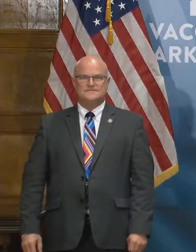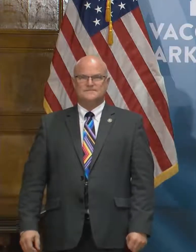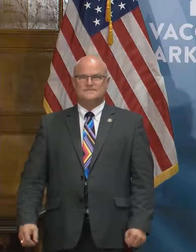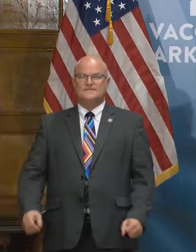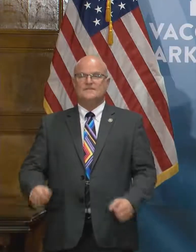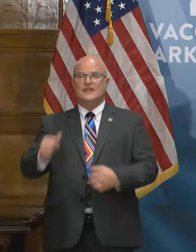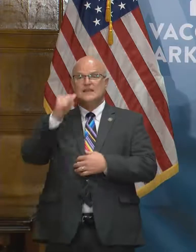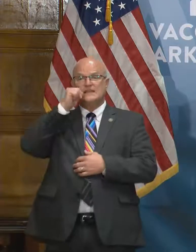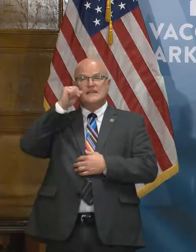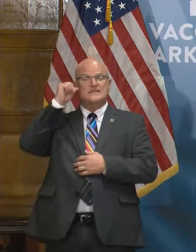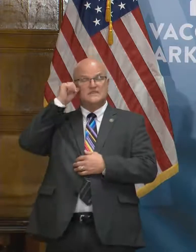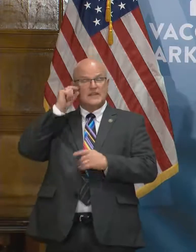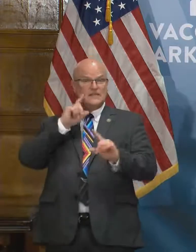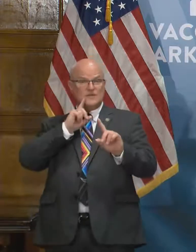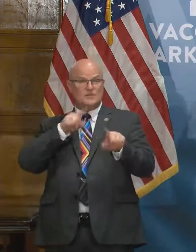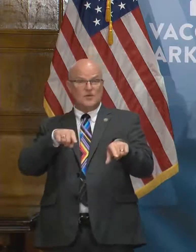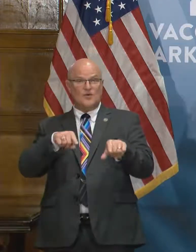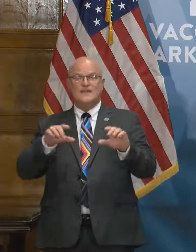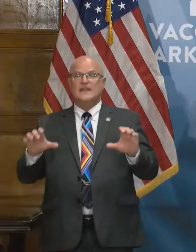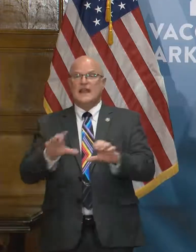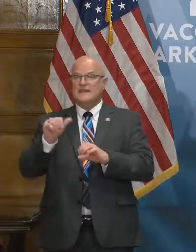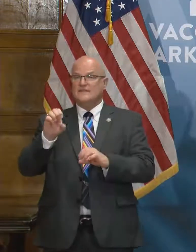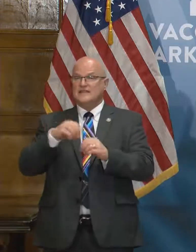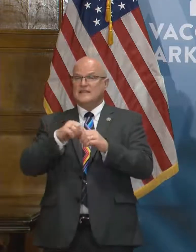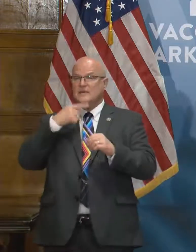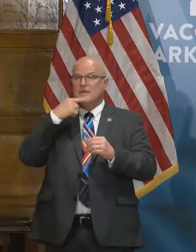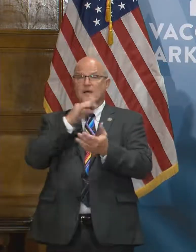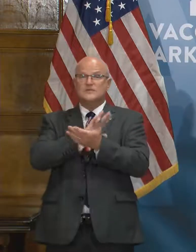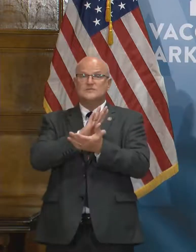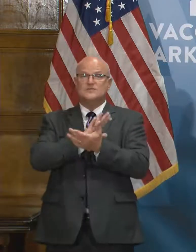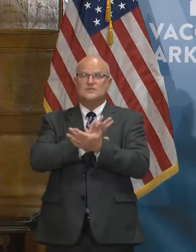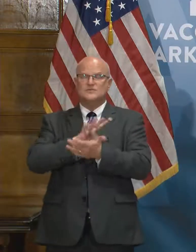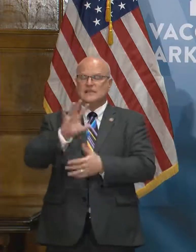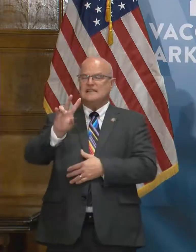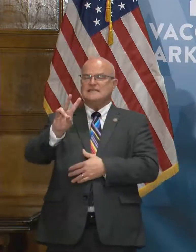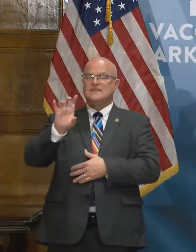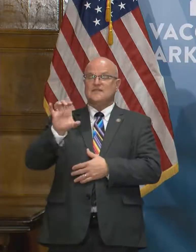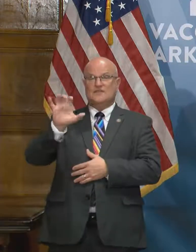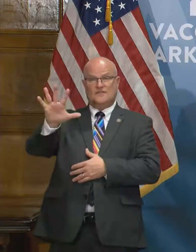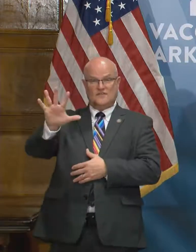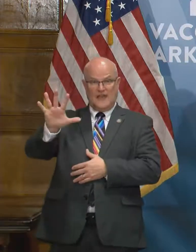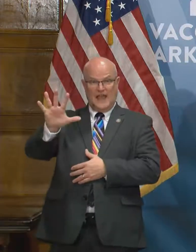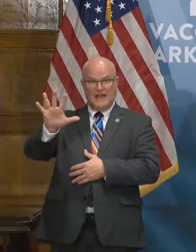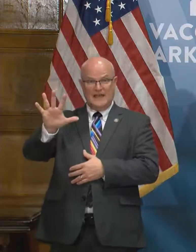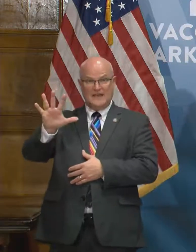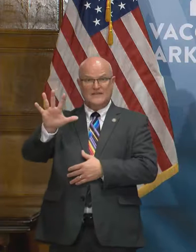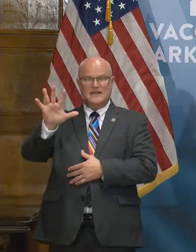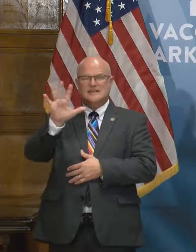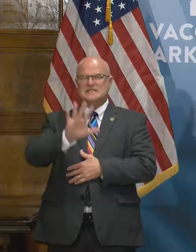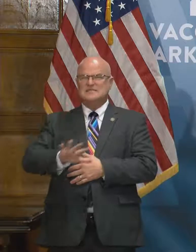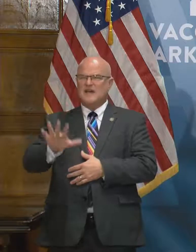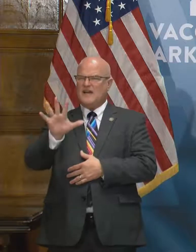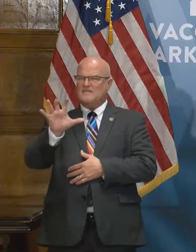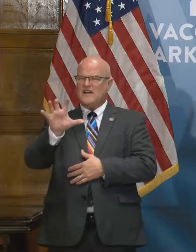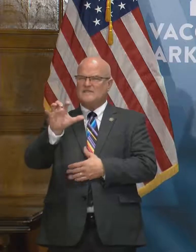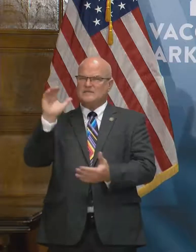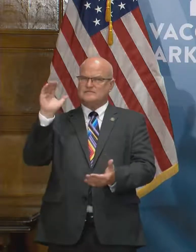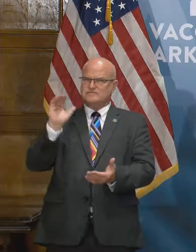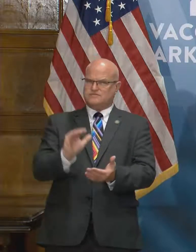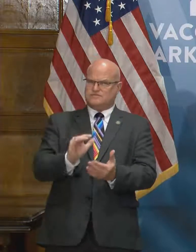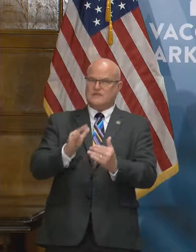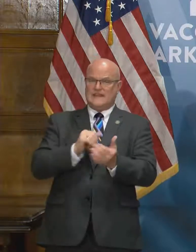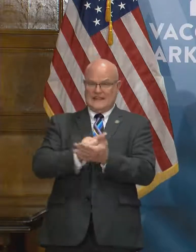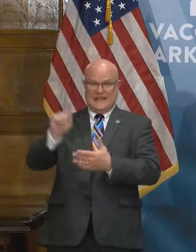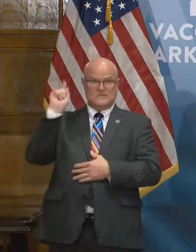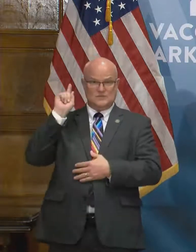So in yesterday's report of the active cases in our public schools, we were at 705, which is about 500 fewer than the